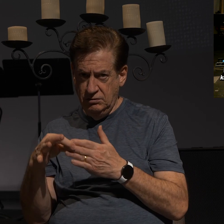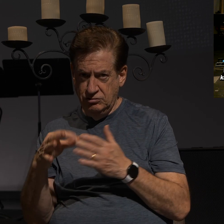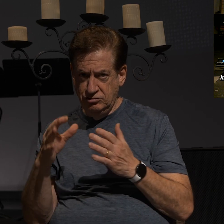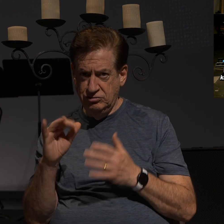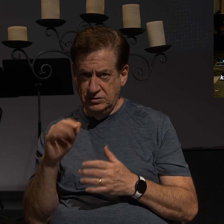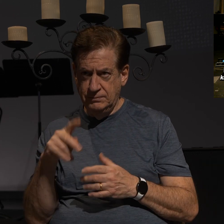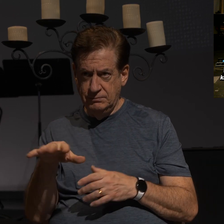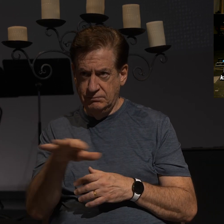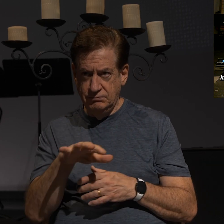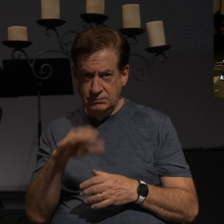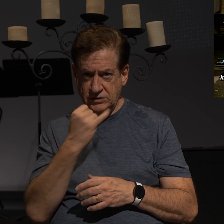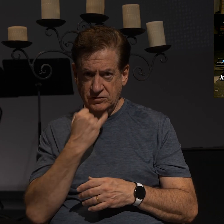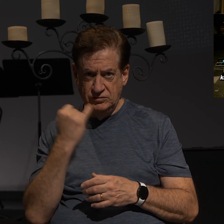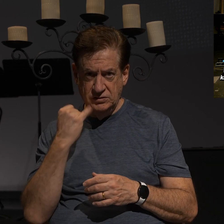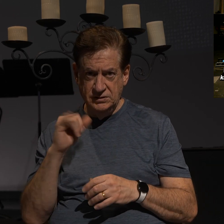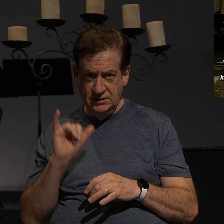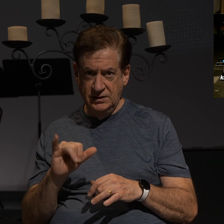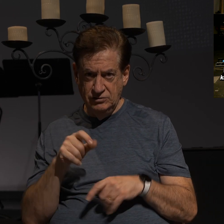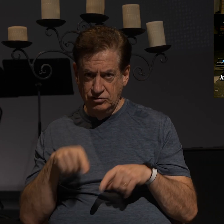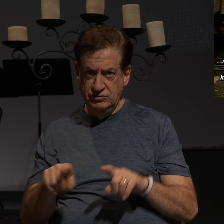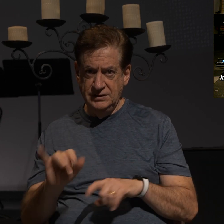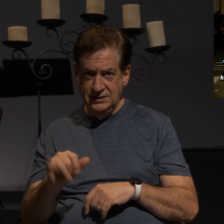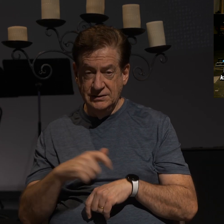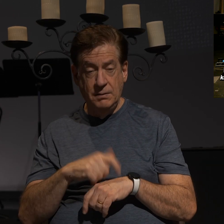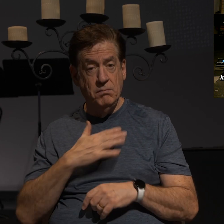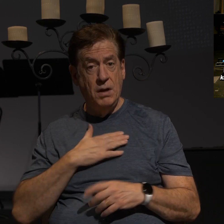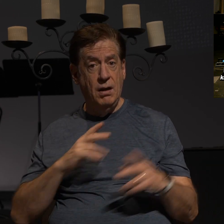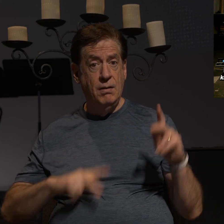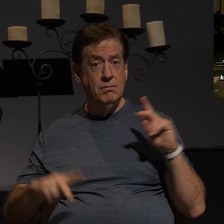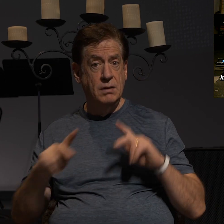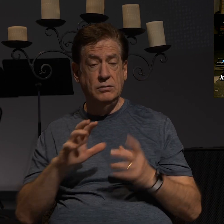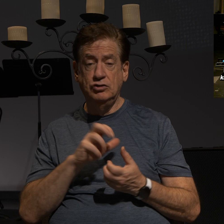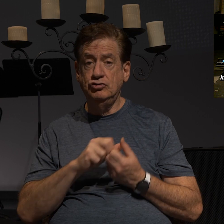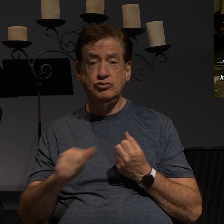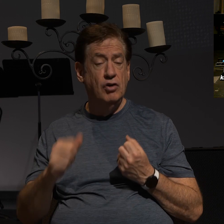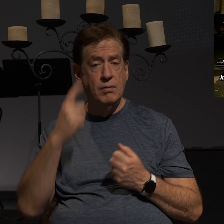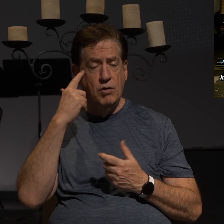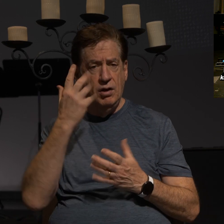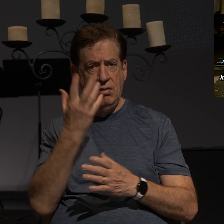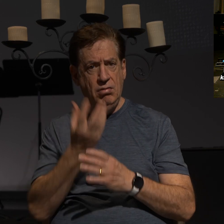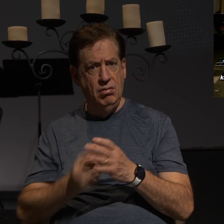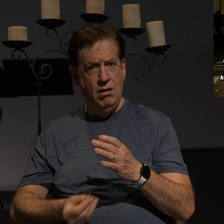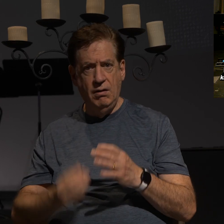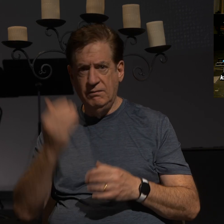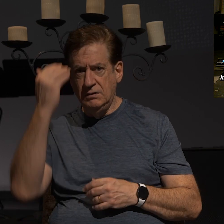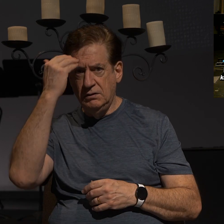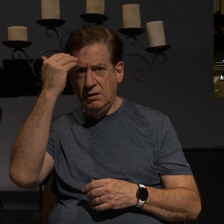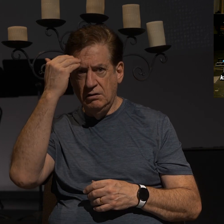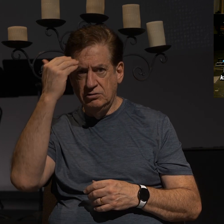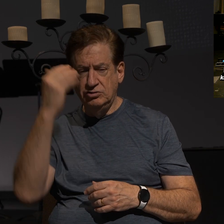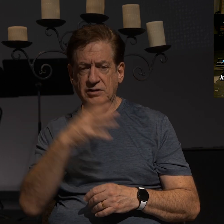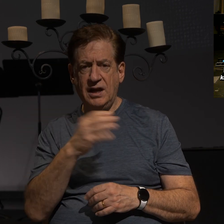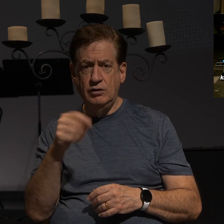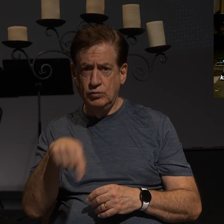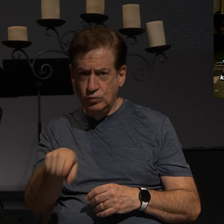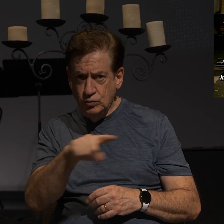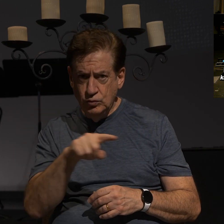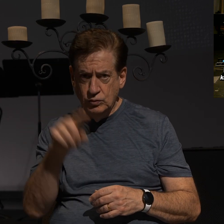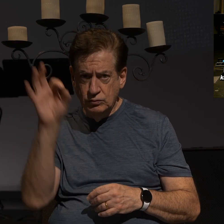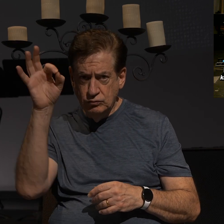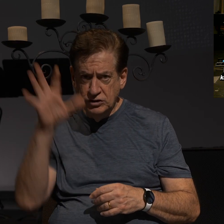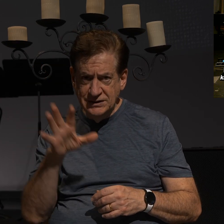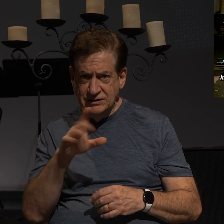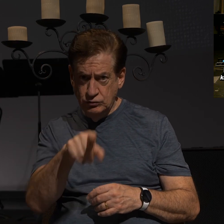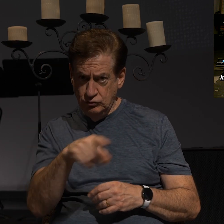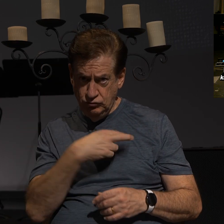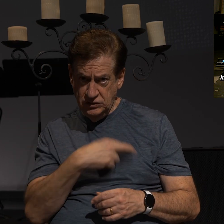time. And God says, "My people are destroyed for lack of knowledge. And then you, priests, you religious leaders,